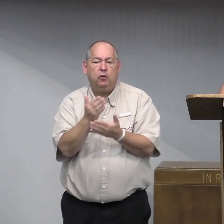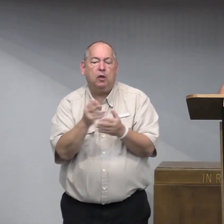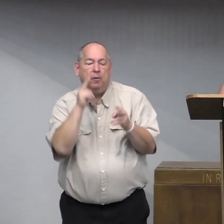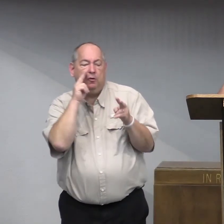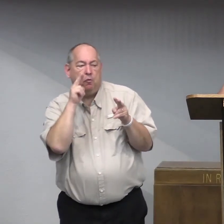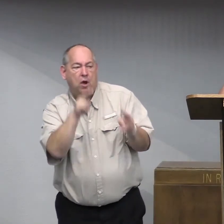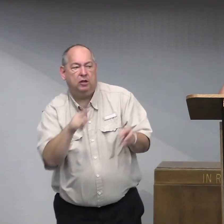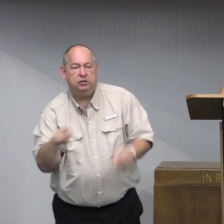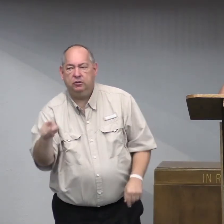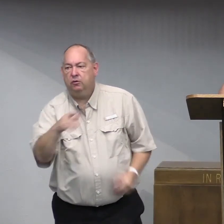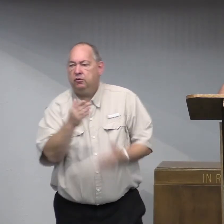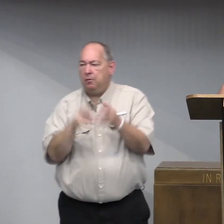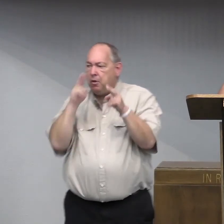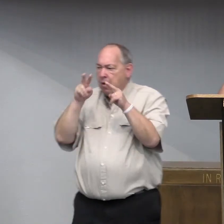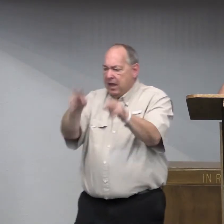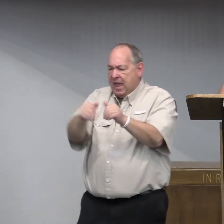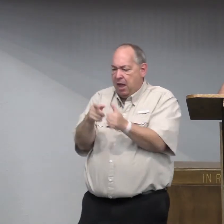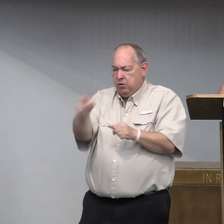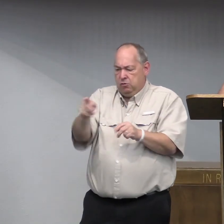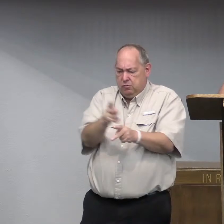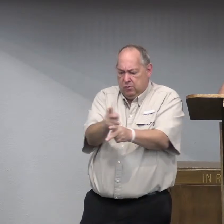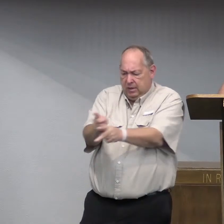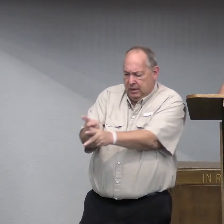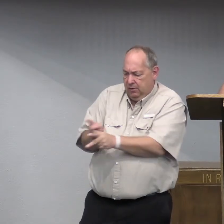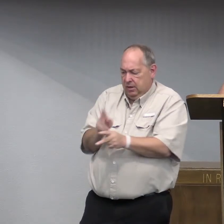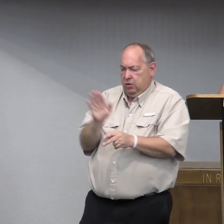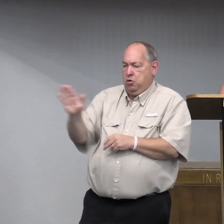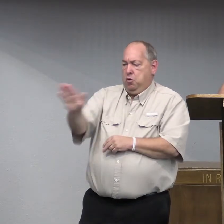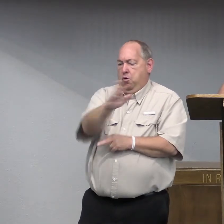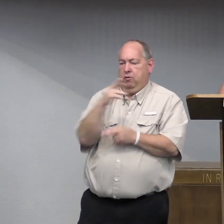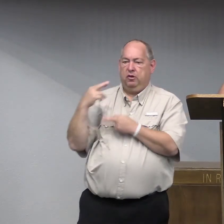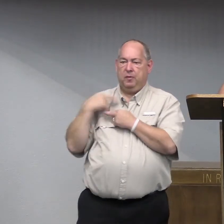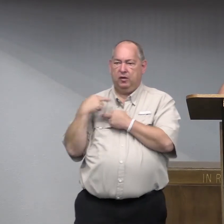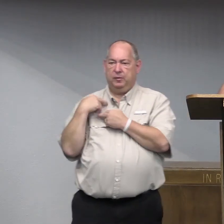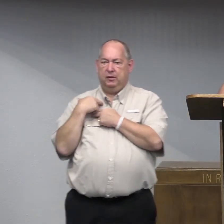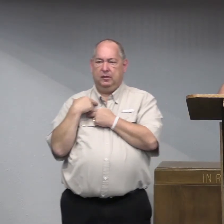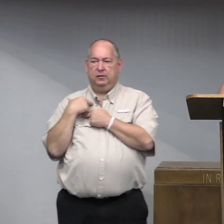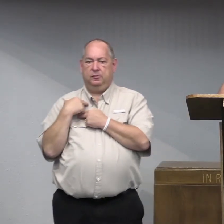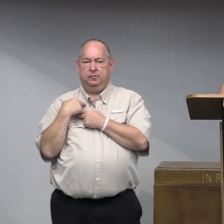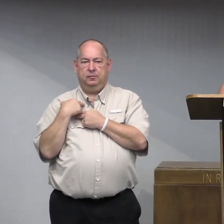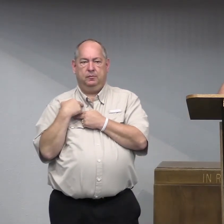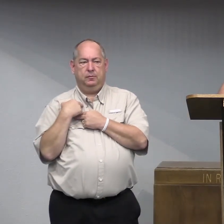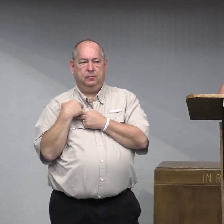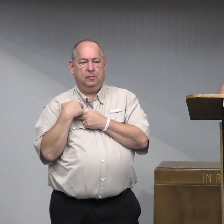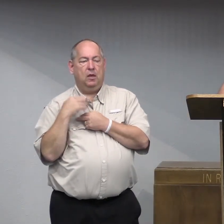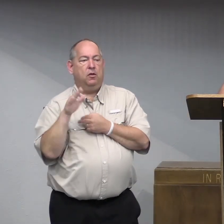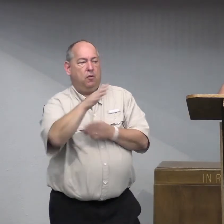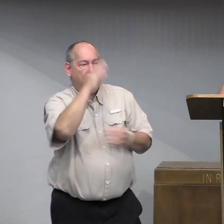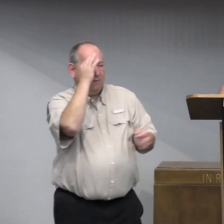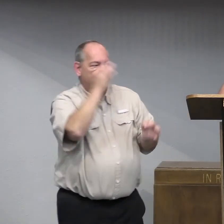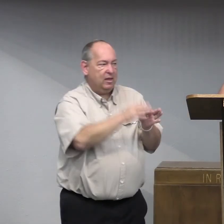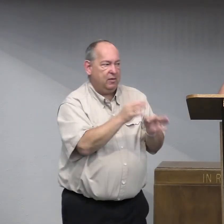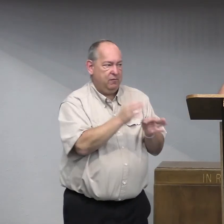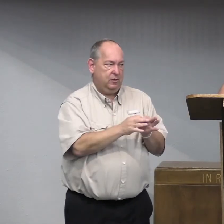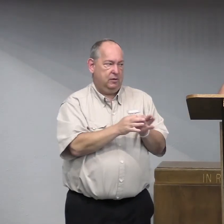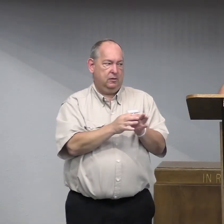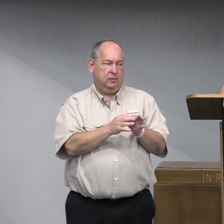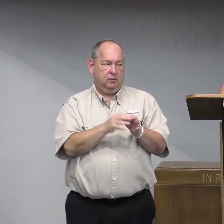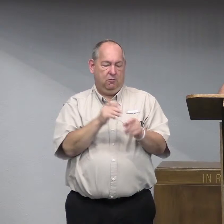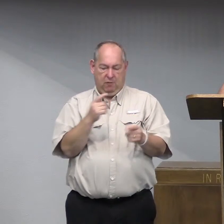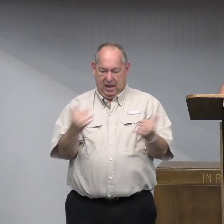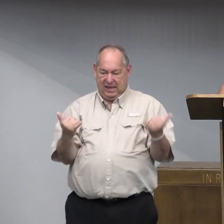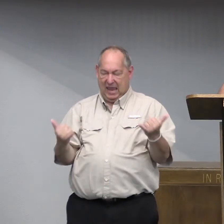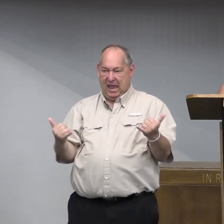you. Someone is watching how you are tending your responsibilities. Your faithfulness right